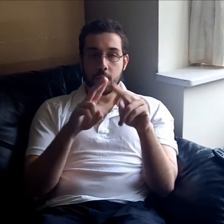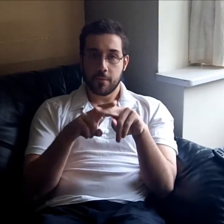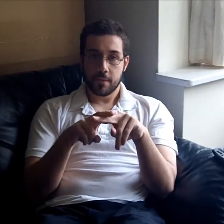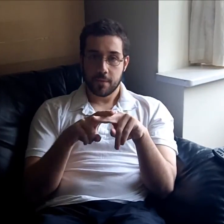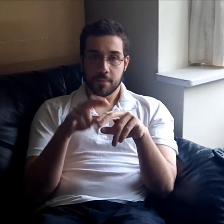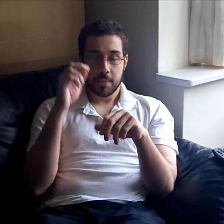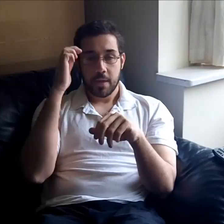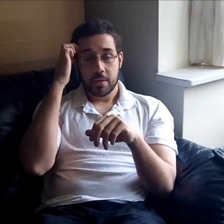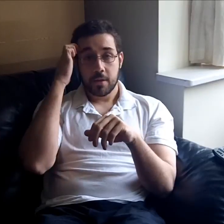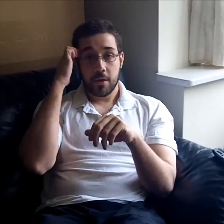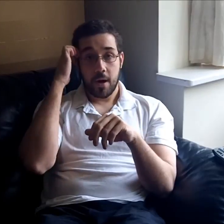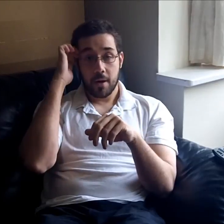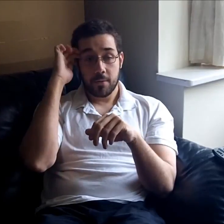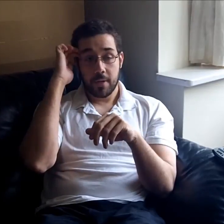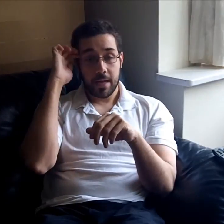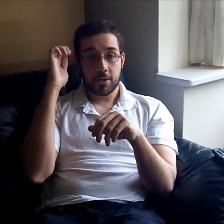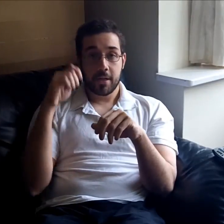wolf. So I will actually